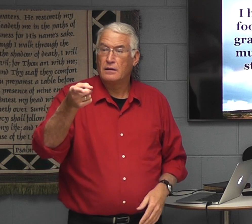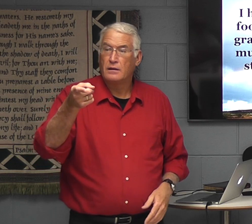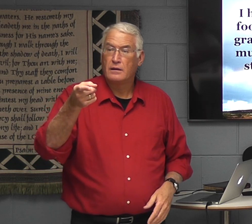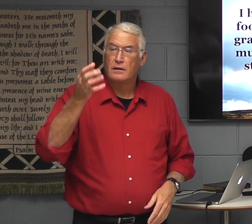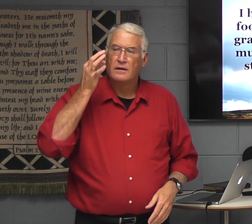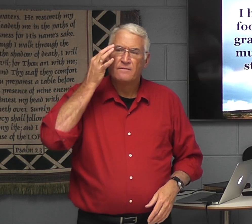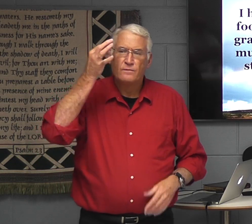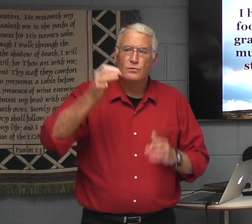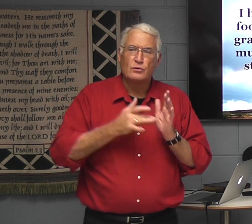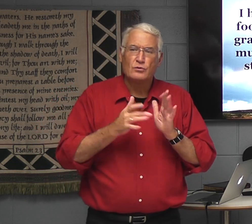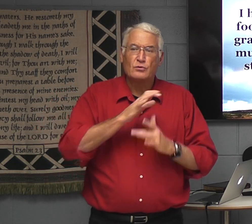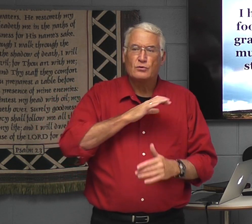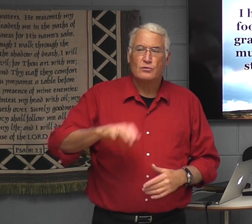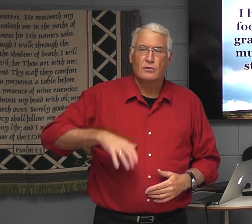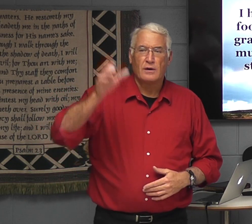lifeblood in it, what does that mean?